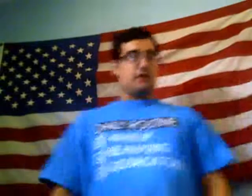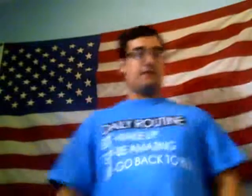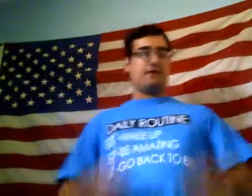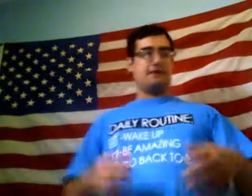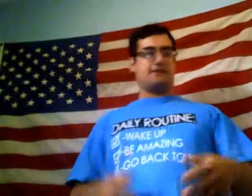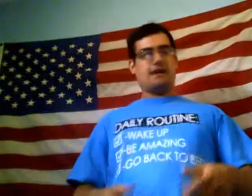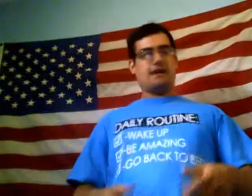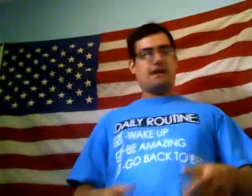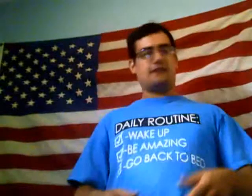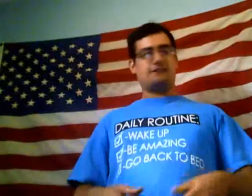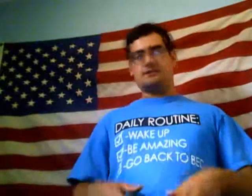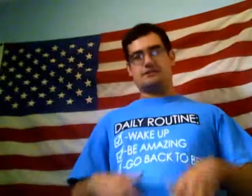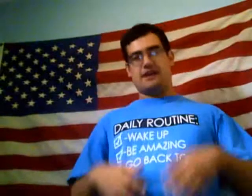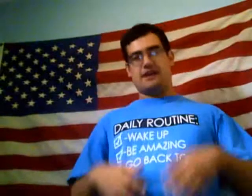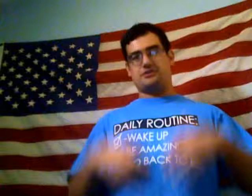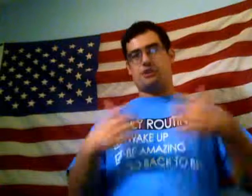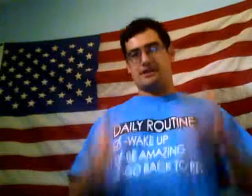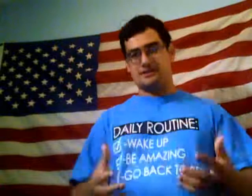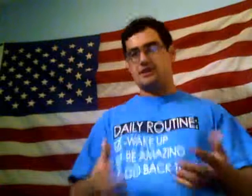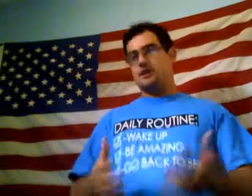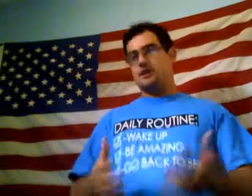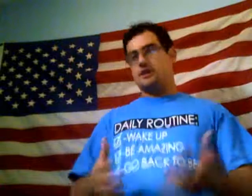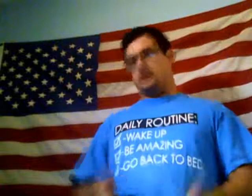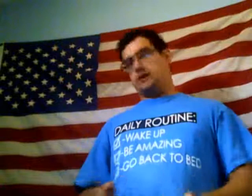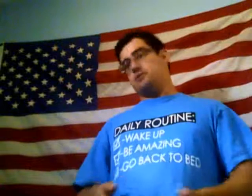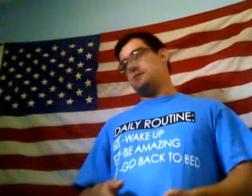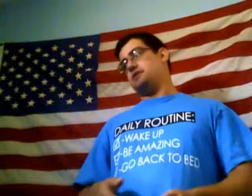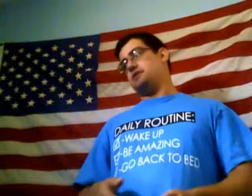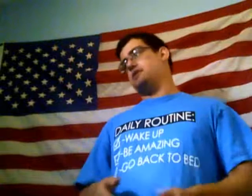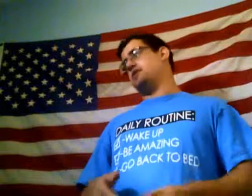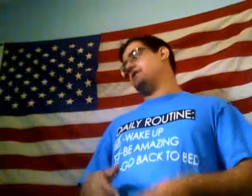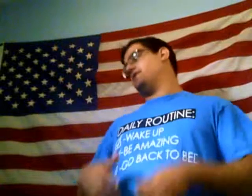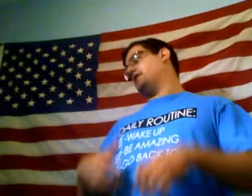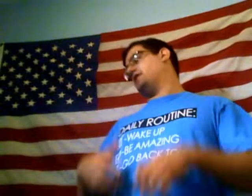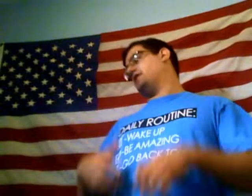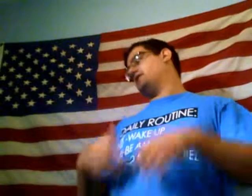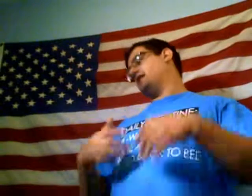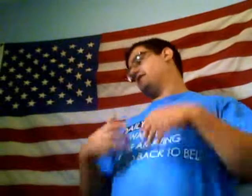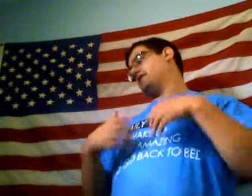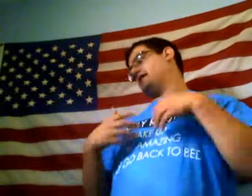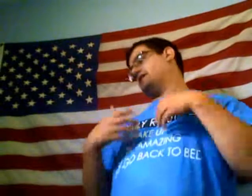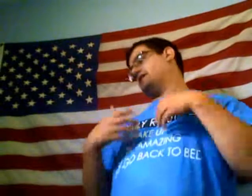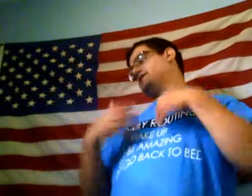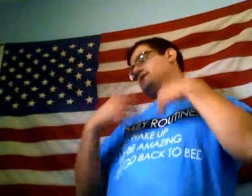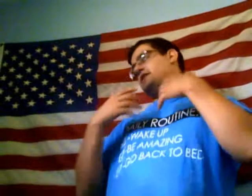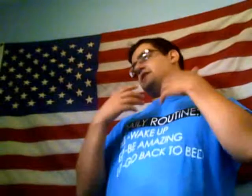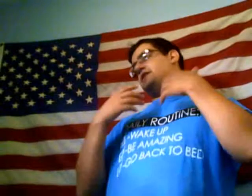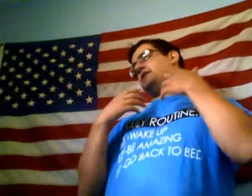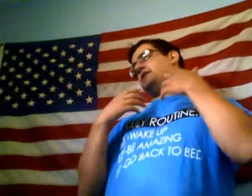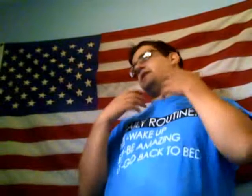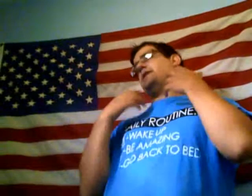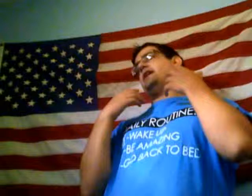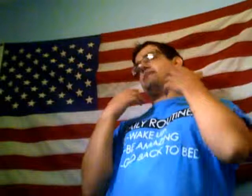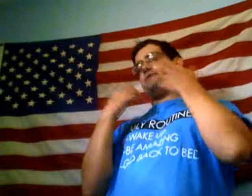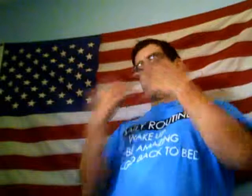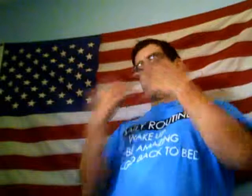He thinks that Taft is a waste. He thought of Taft as, you know, I saw